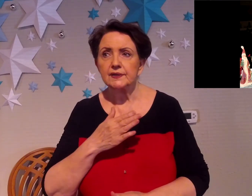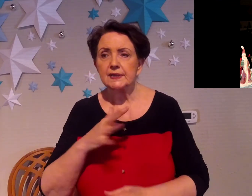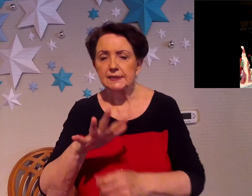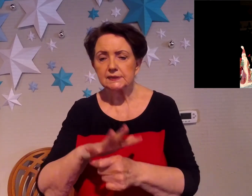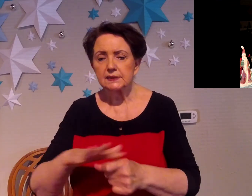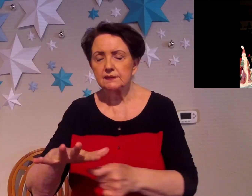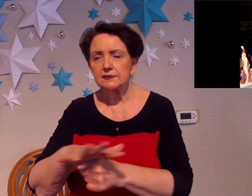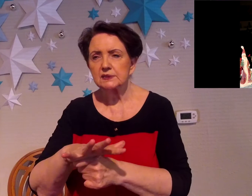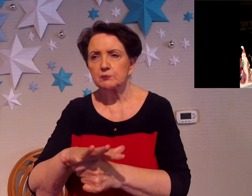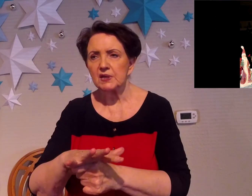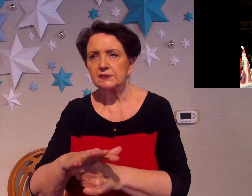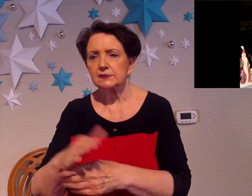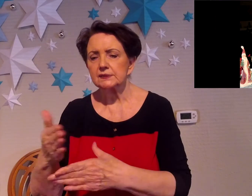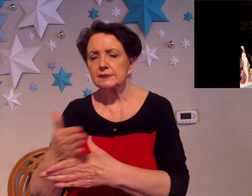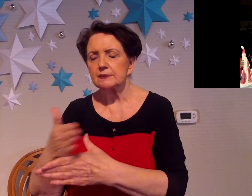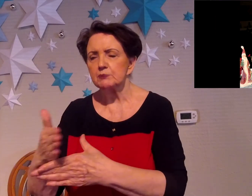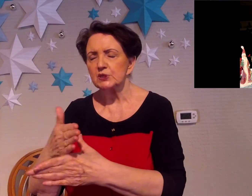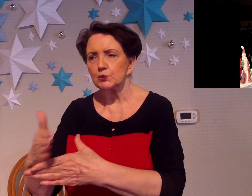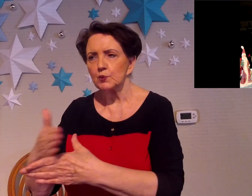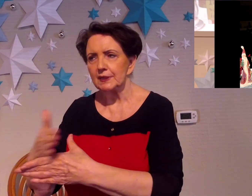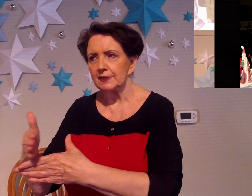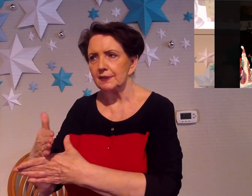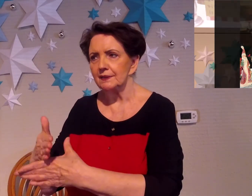spaces in between.